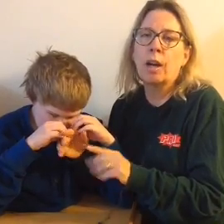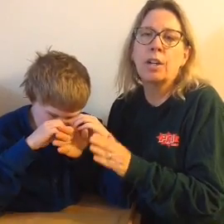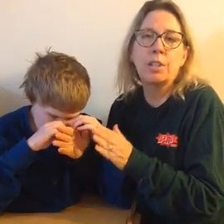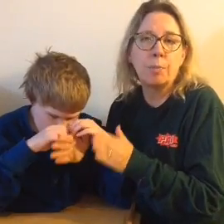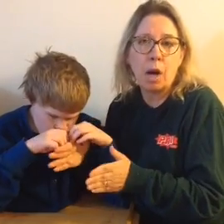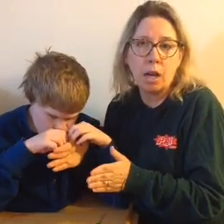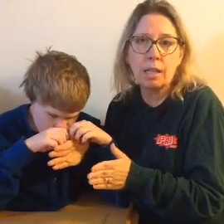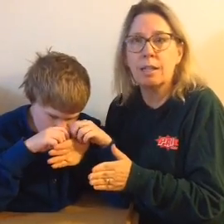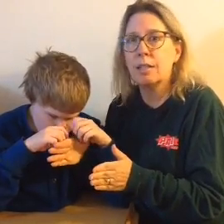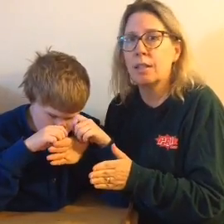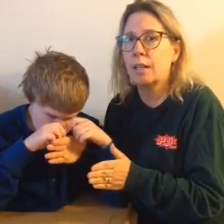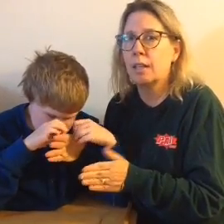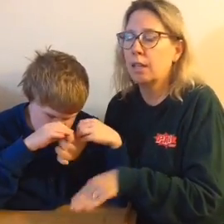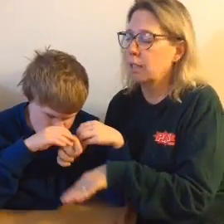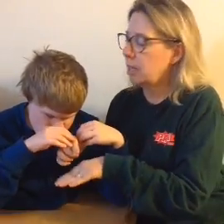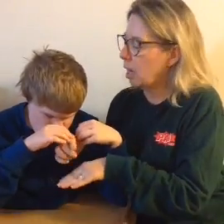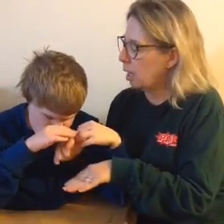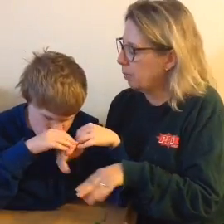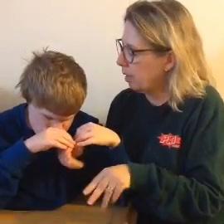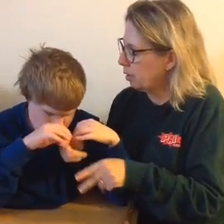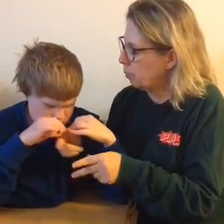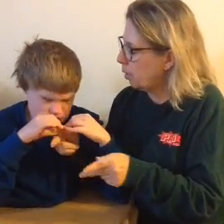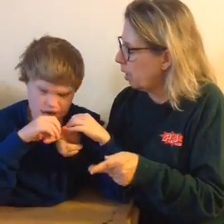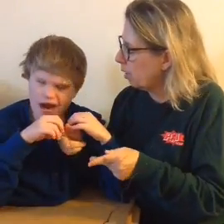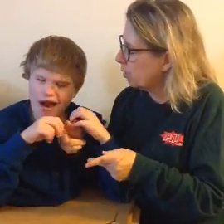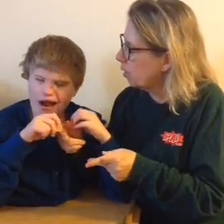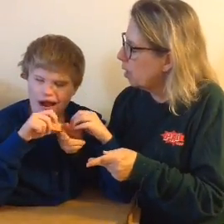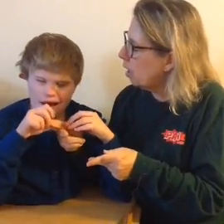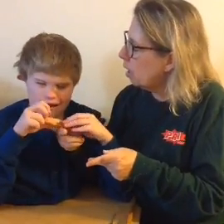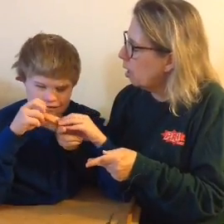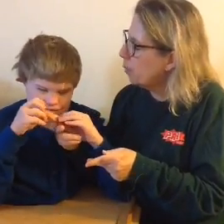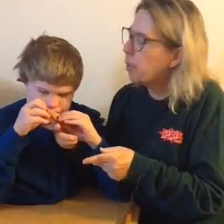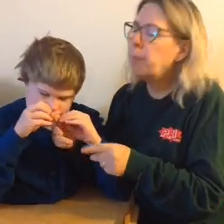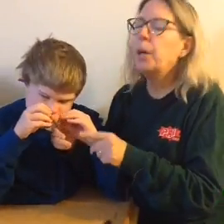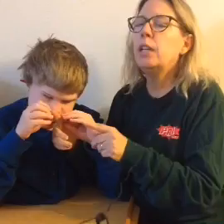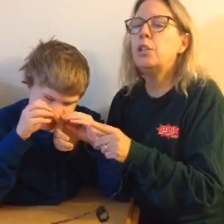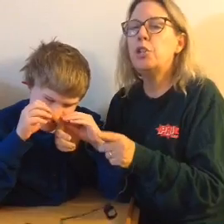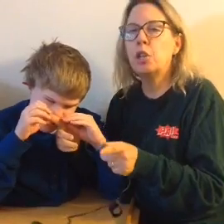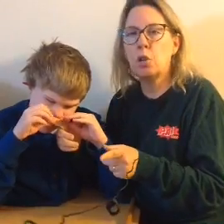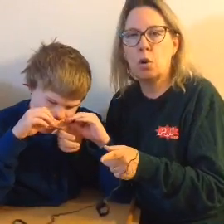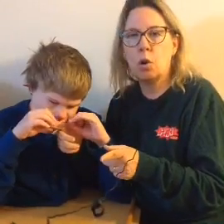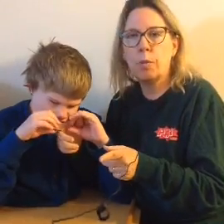his body is in time and space. But in general,